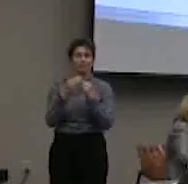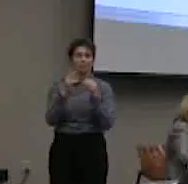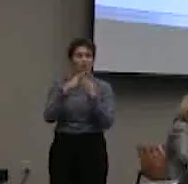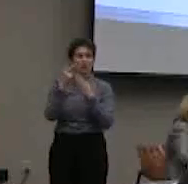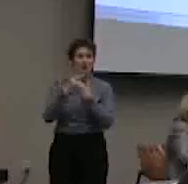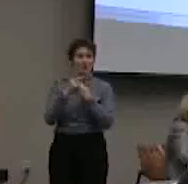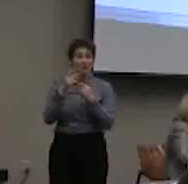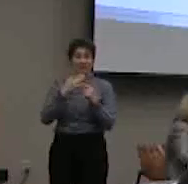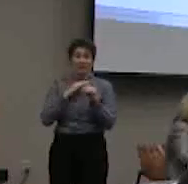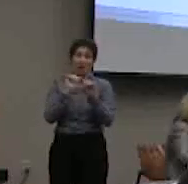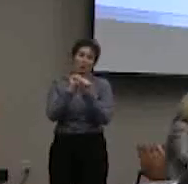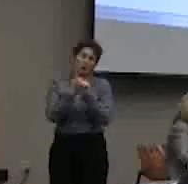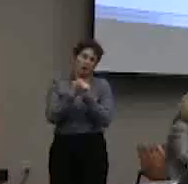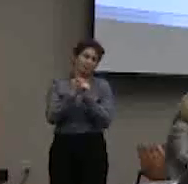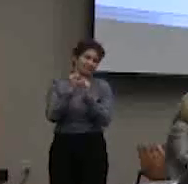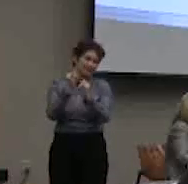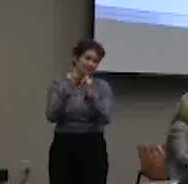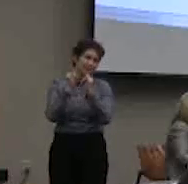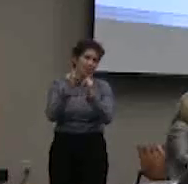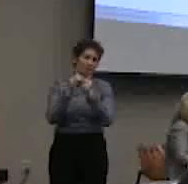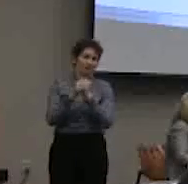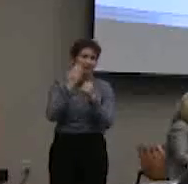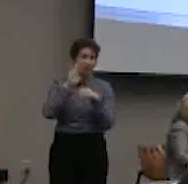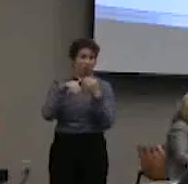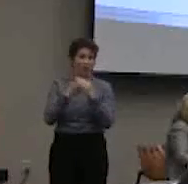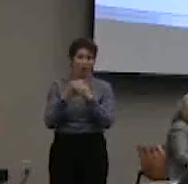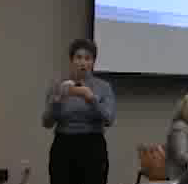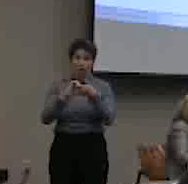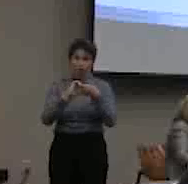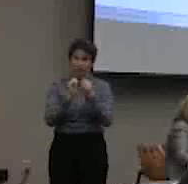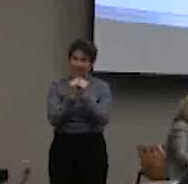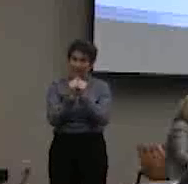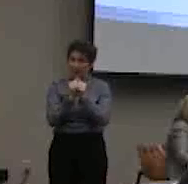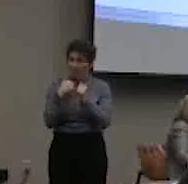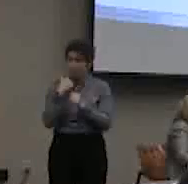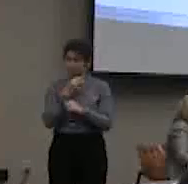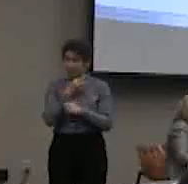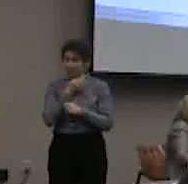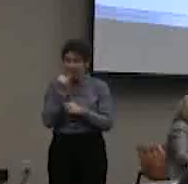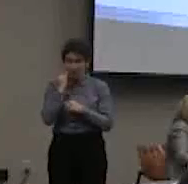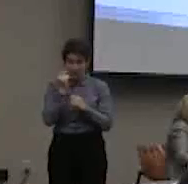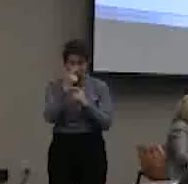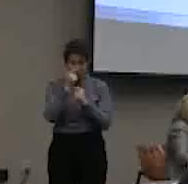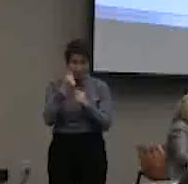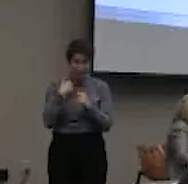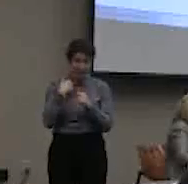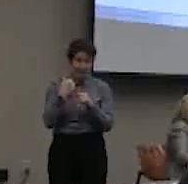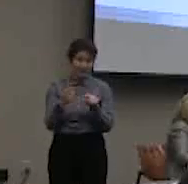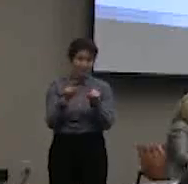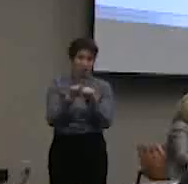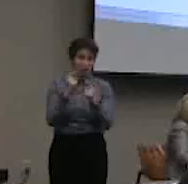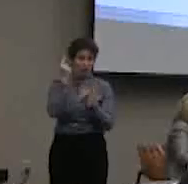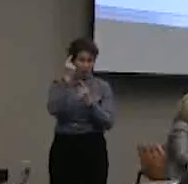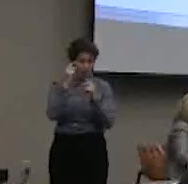similar. We're all in this together. So I'm wondering if you'd be interested in having additional thought partners at the